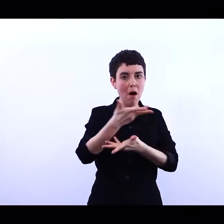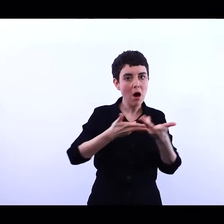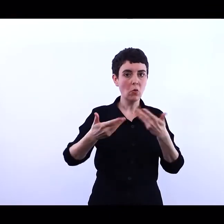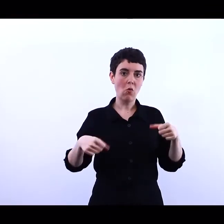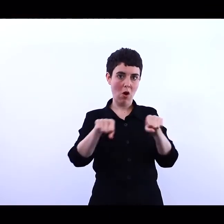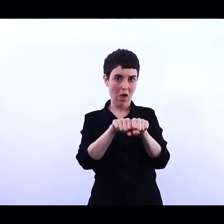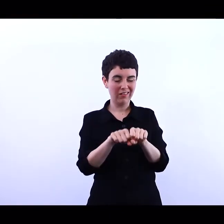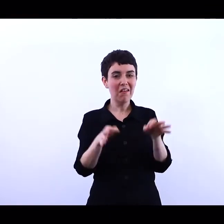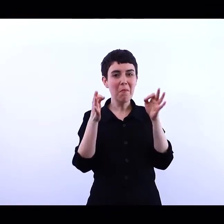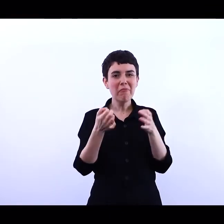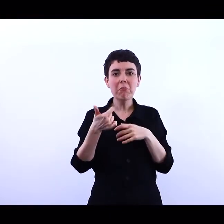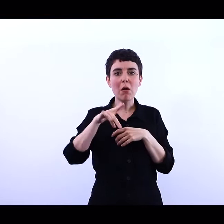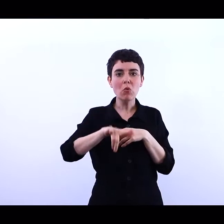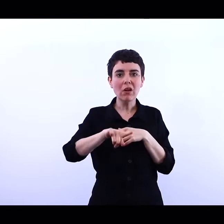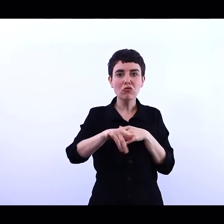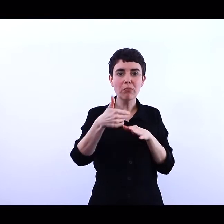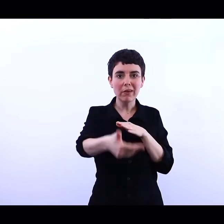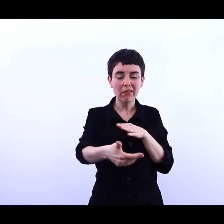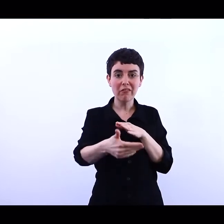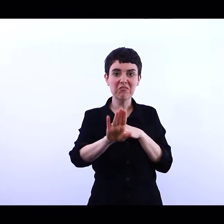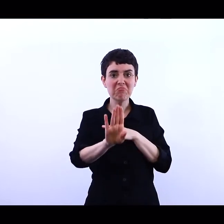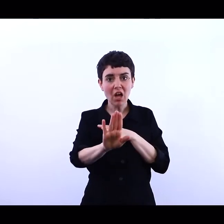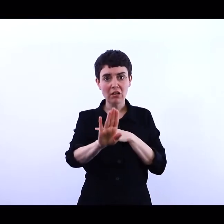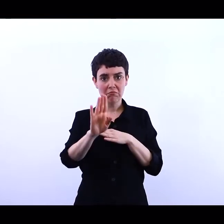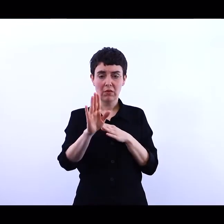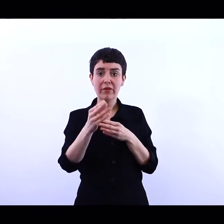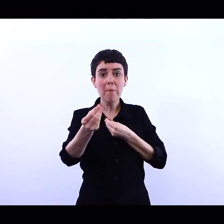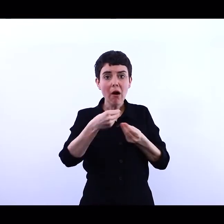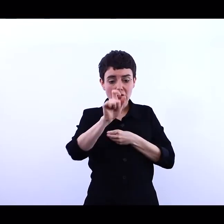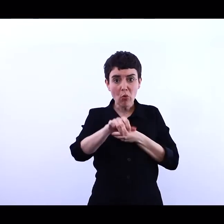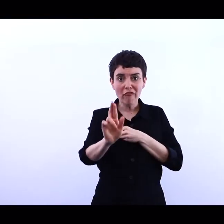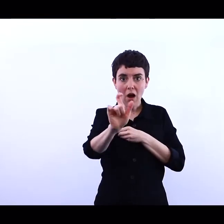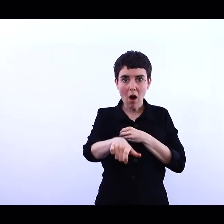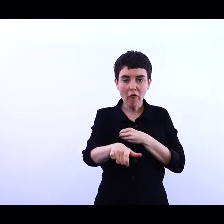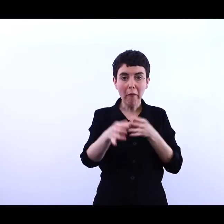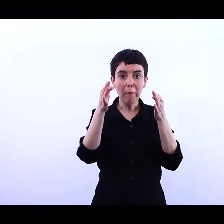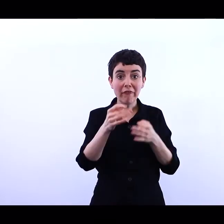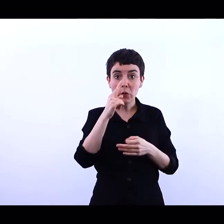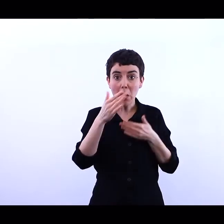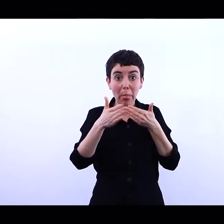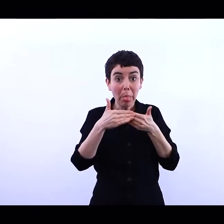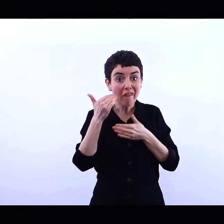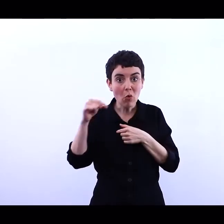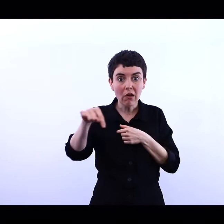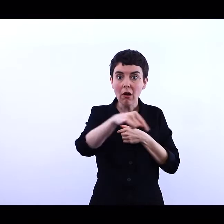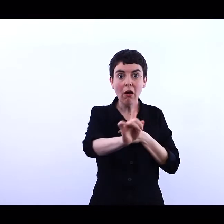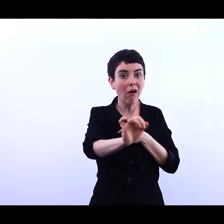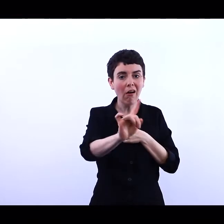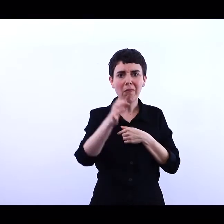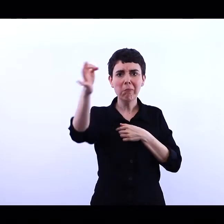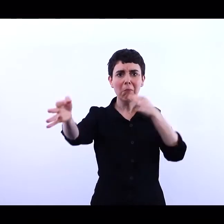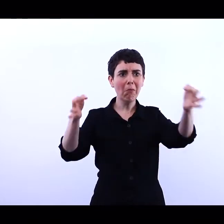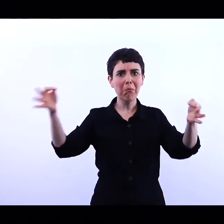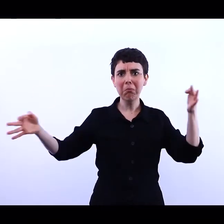their client database and realize that they were now serving folks from various other states and beyond.